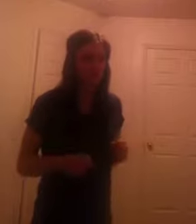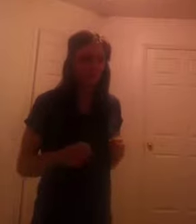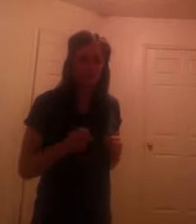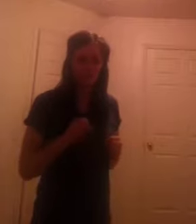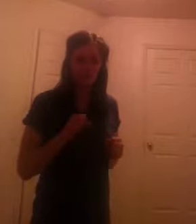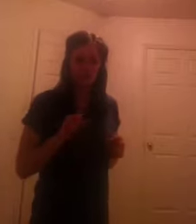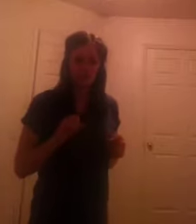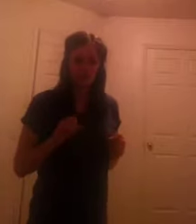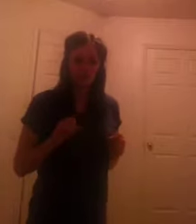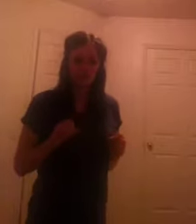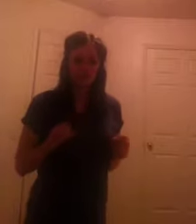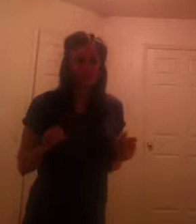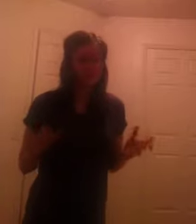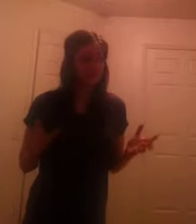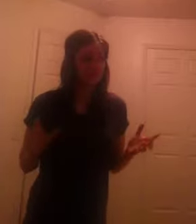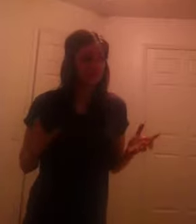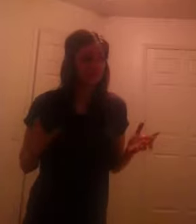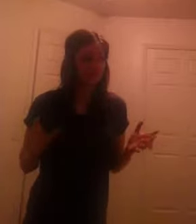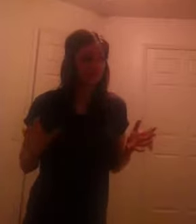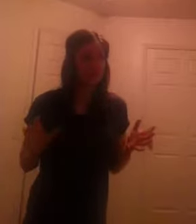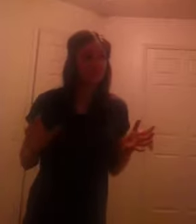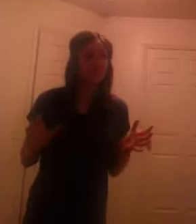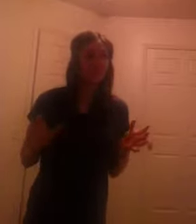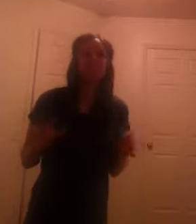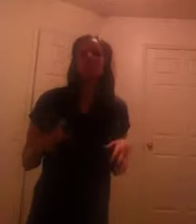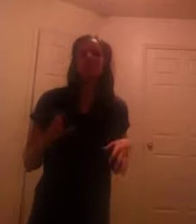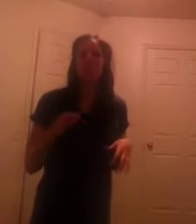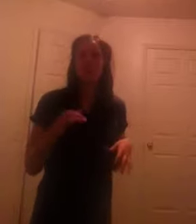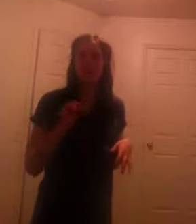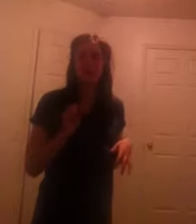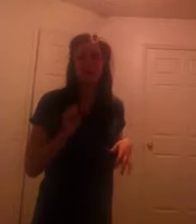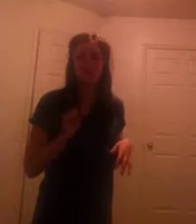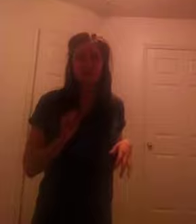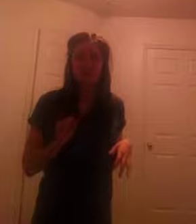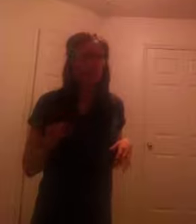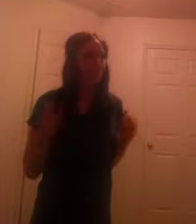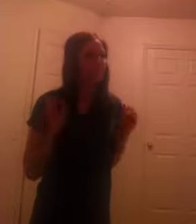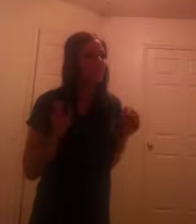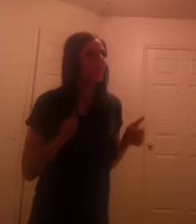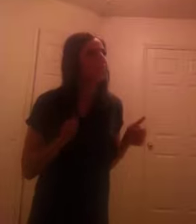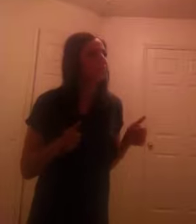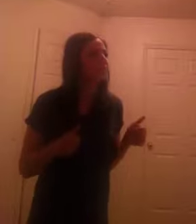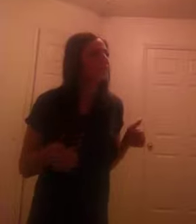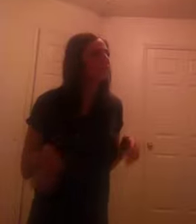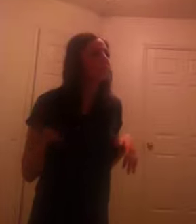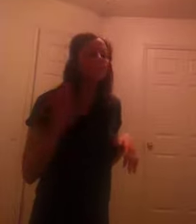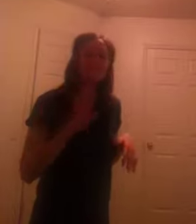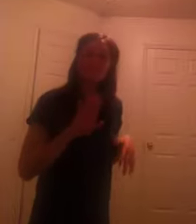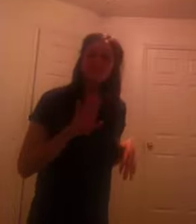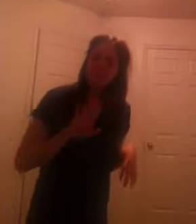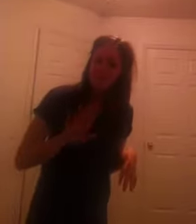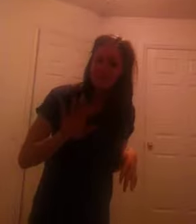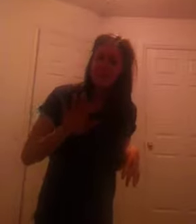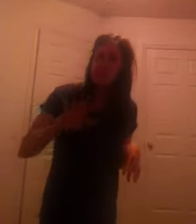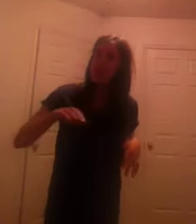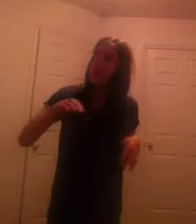little cliff. We all made it, and we were all thrilled that we had safely